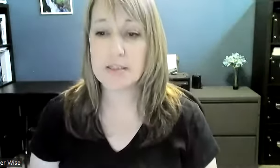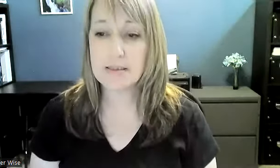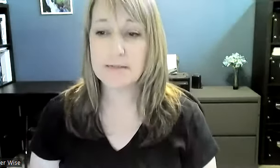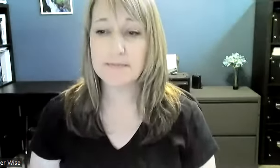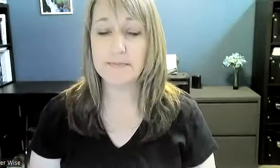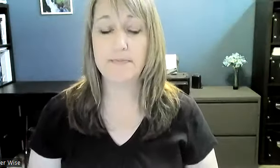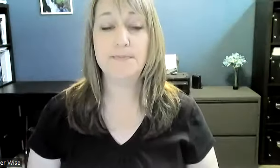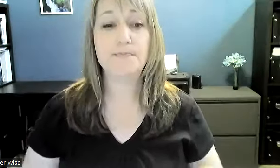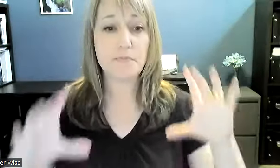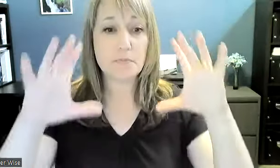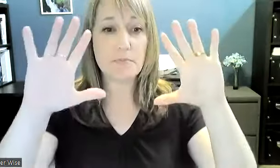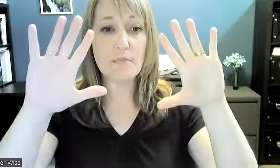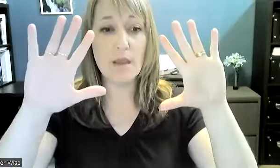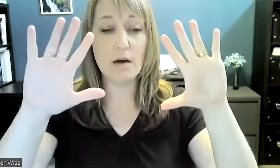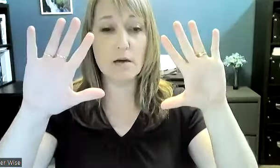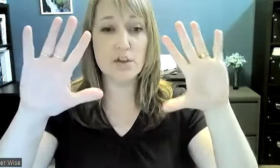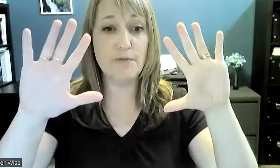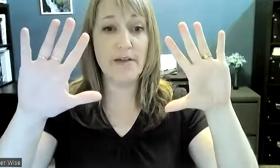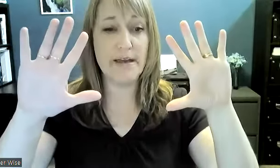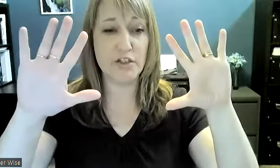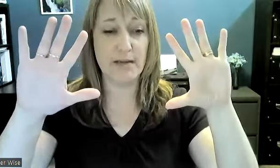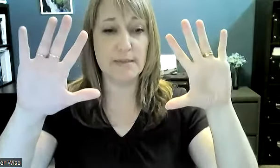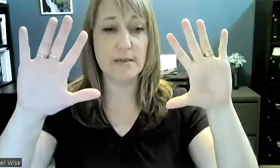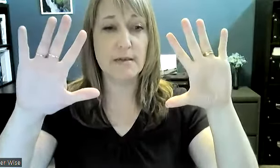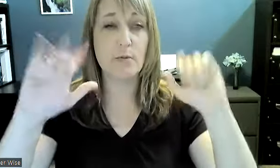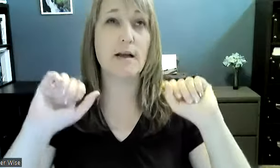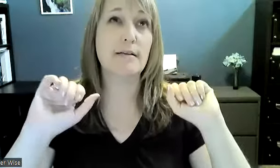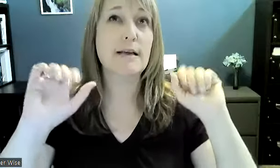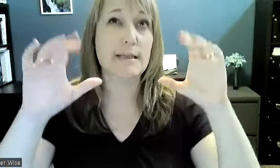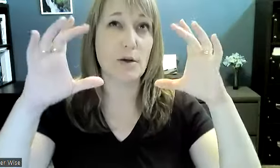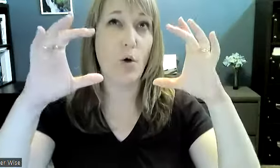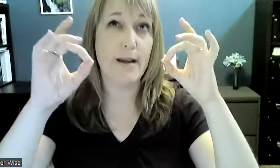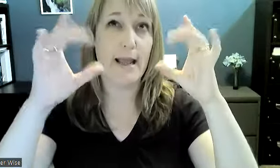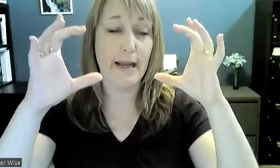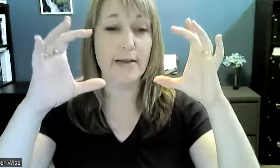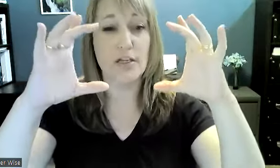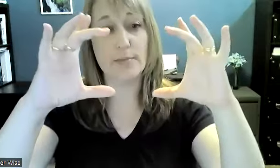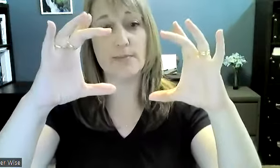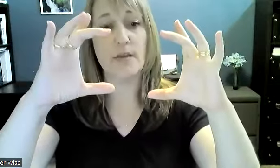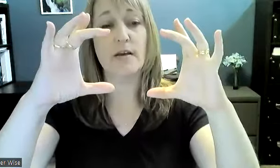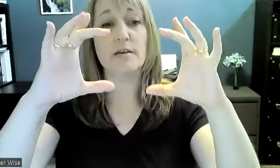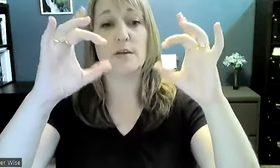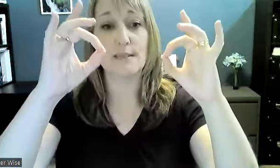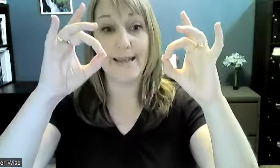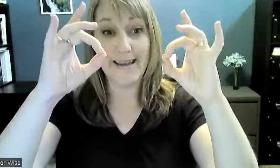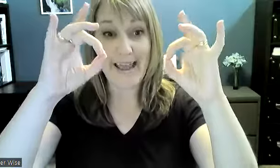Dishes are 2 5 hand shapes. Well, it's an open 8 hand shape. So it's like an